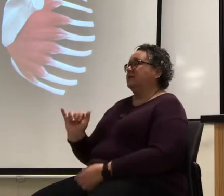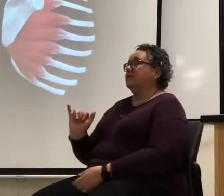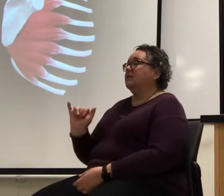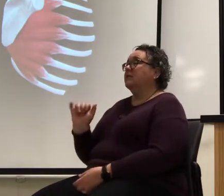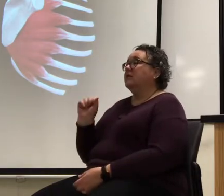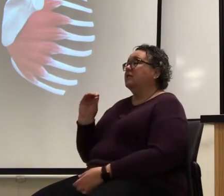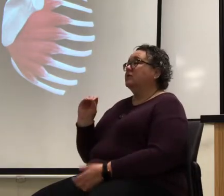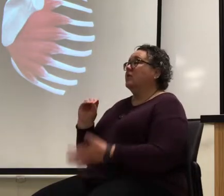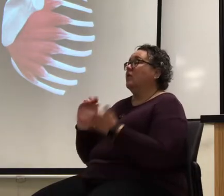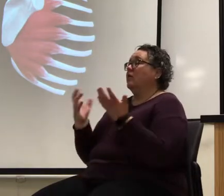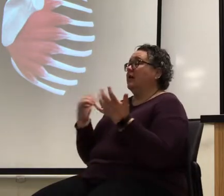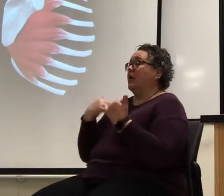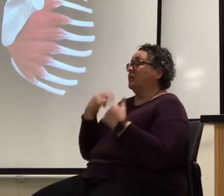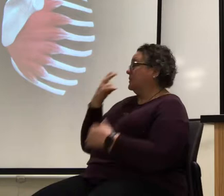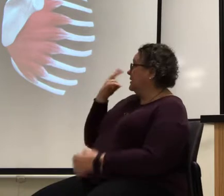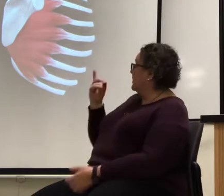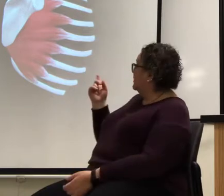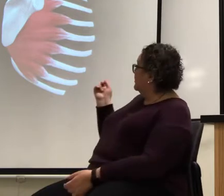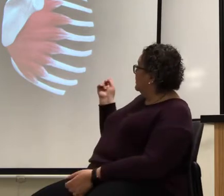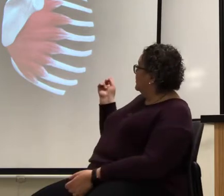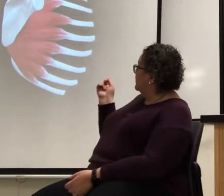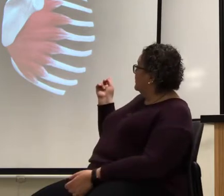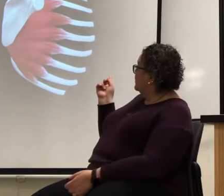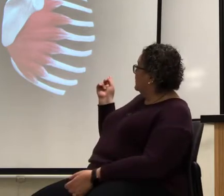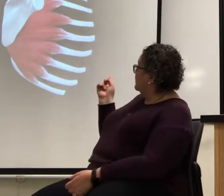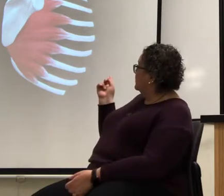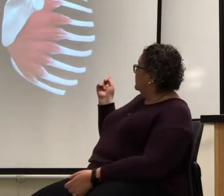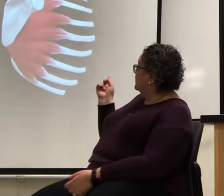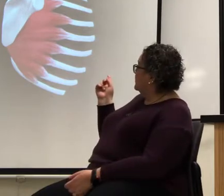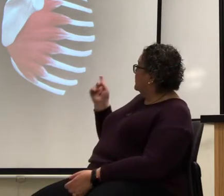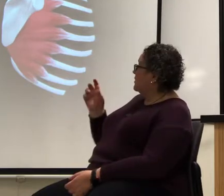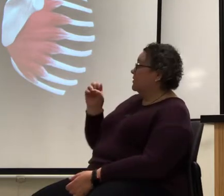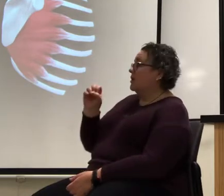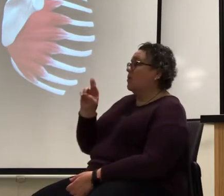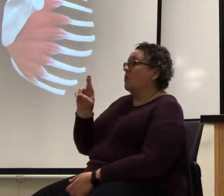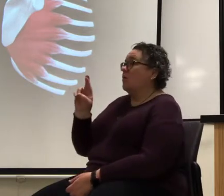you can see from how I have it here, excuse me, the origin,